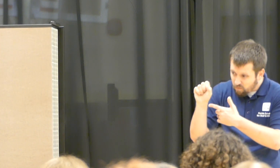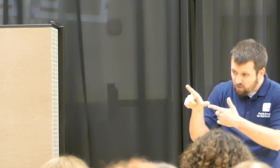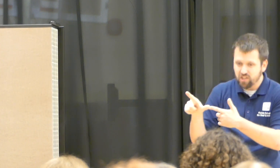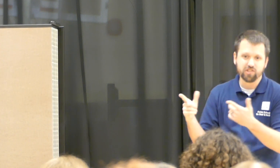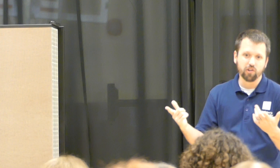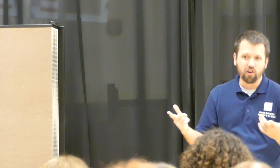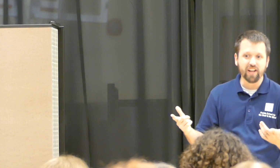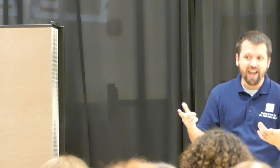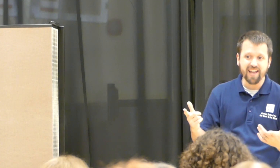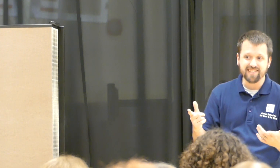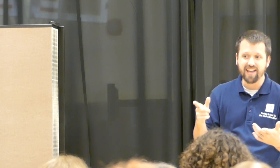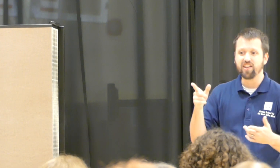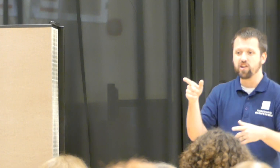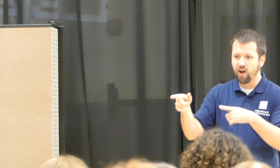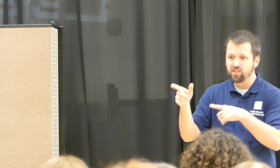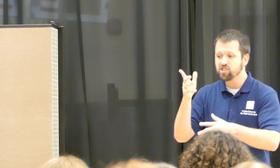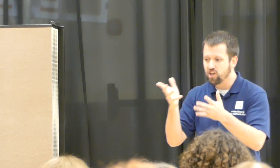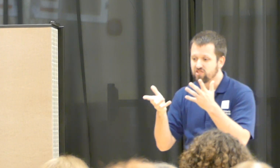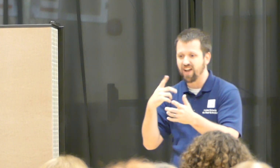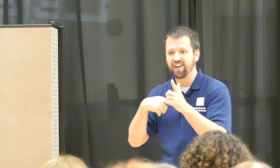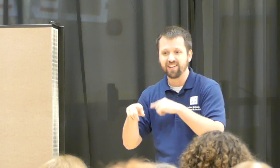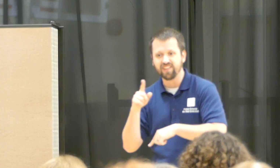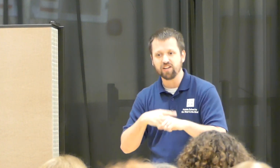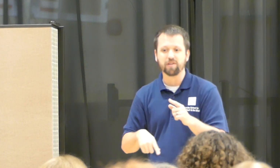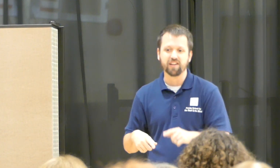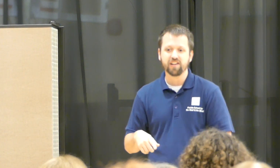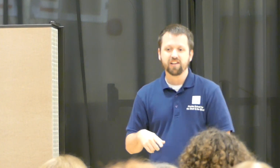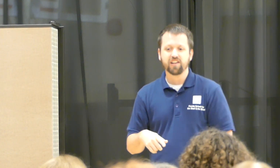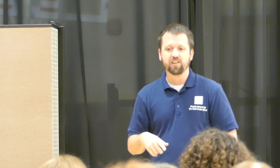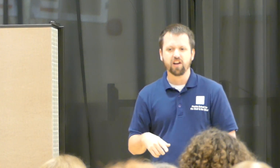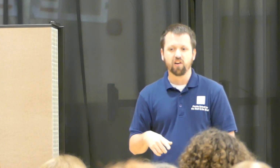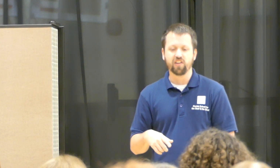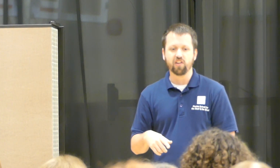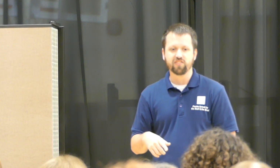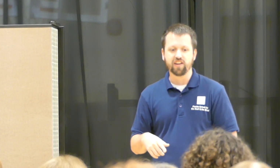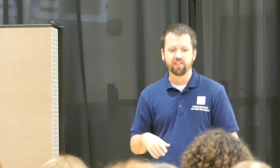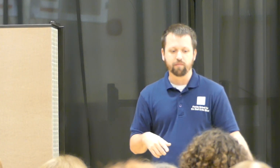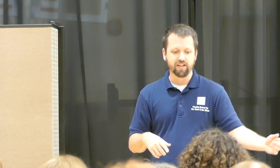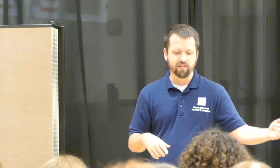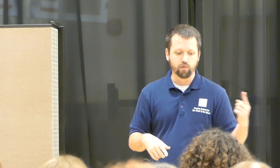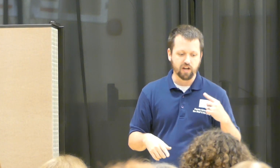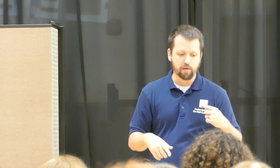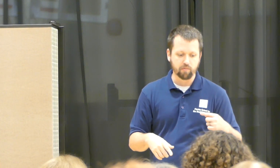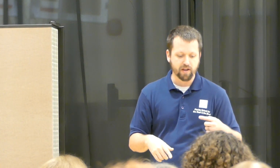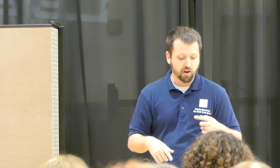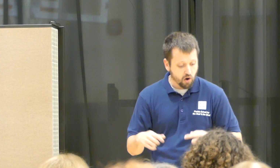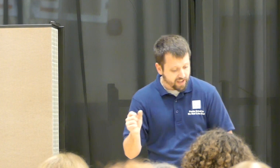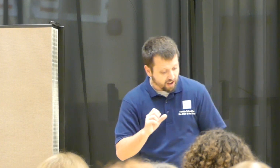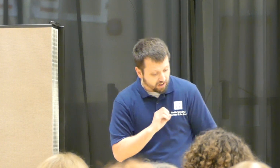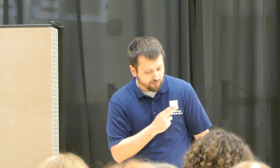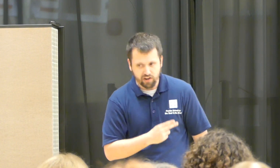which is you're learning ASL, I'll just start signing to them. And then all of a sudden, like my son will come up to me and I'll go, oh yeah, I'll learn. They'll be